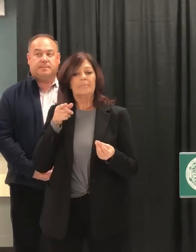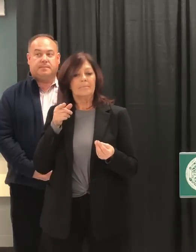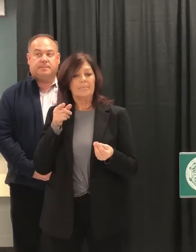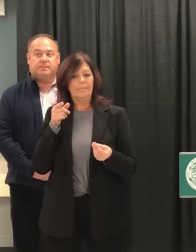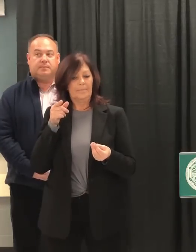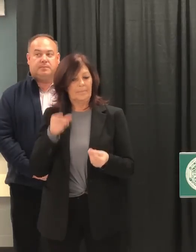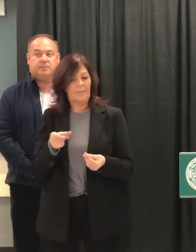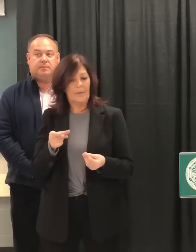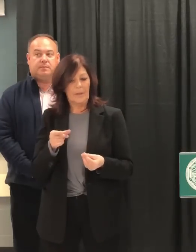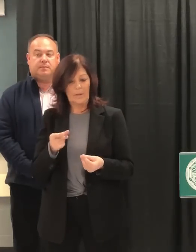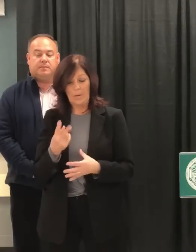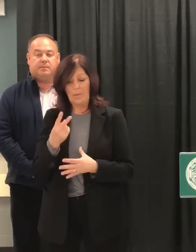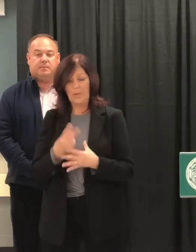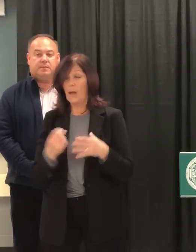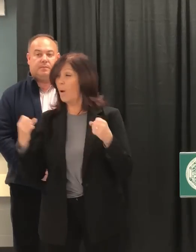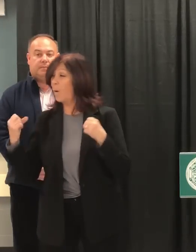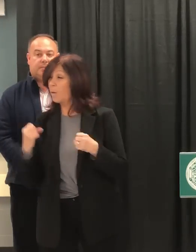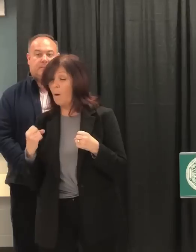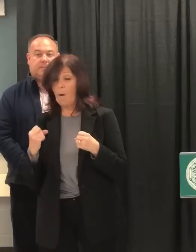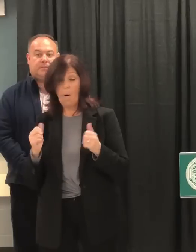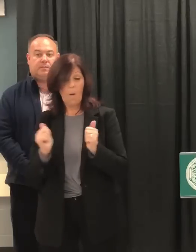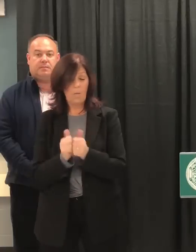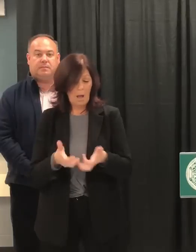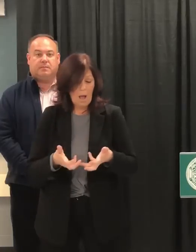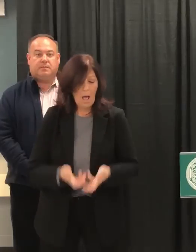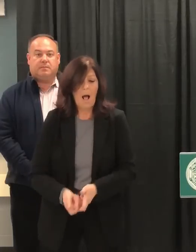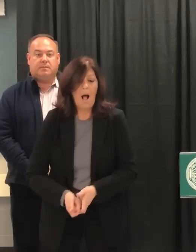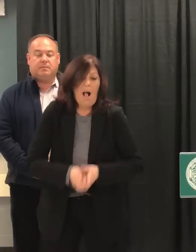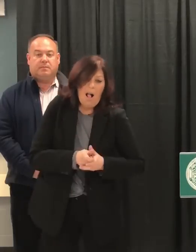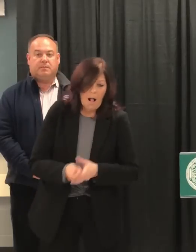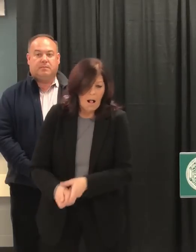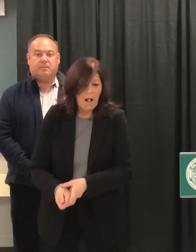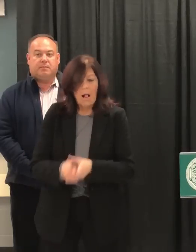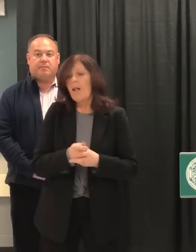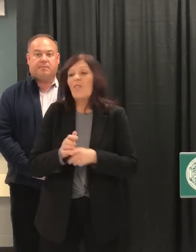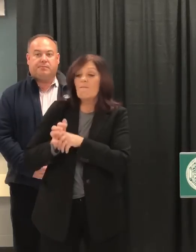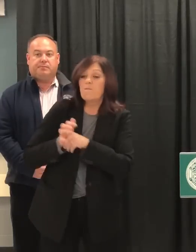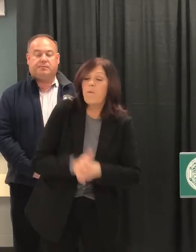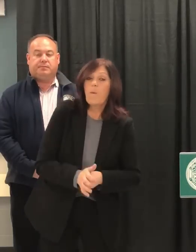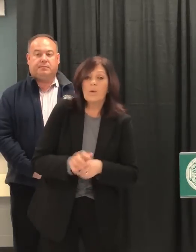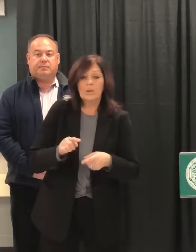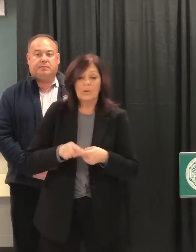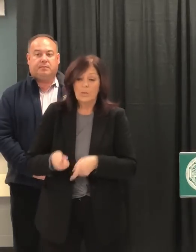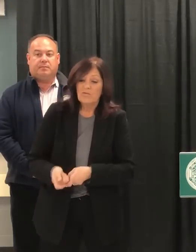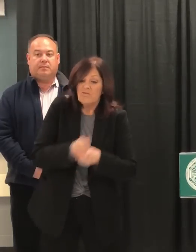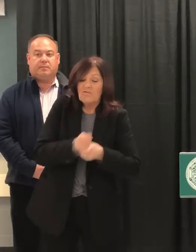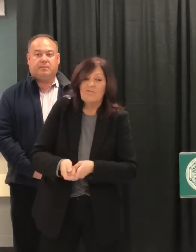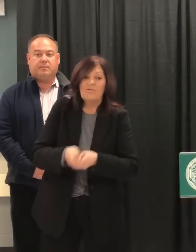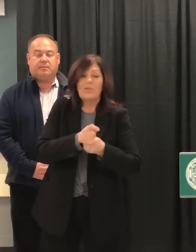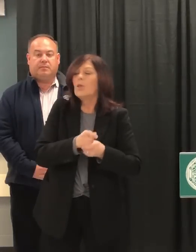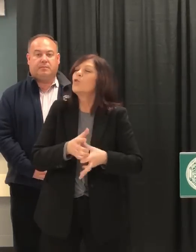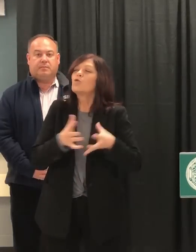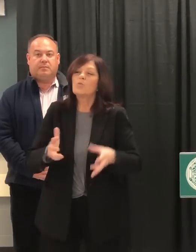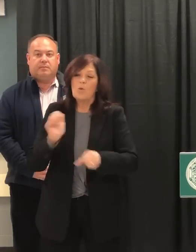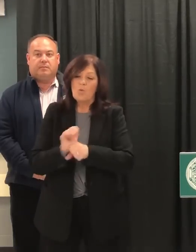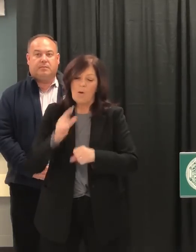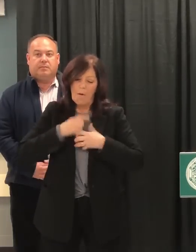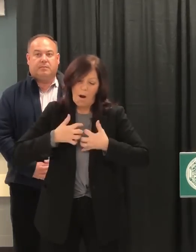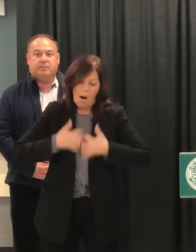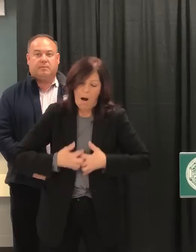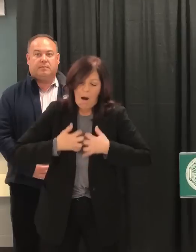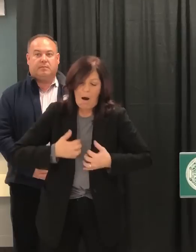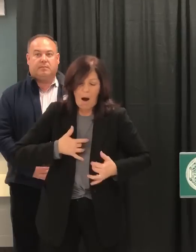the combination of the cold weather and the extra exertion of the force that you're using to try to shovel the snow is too much for